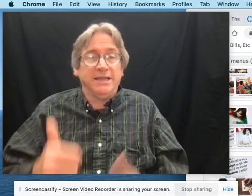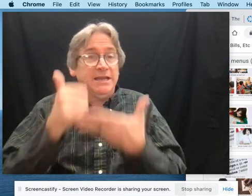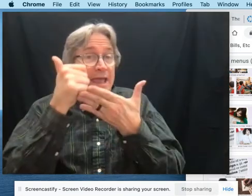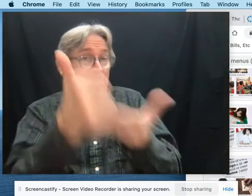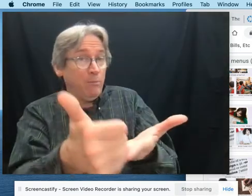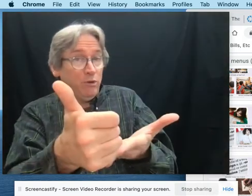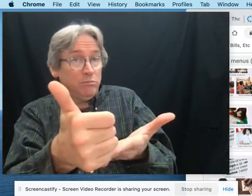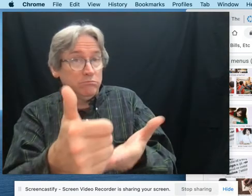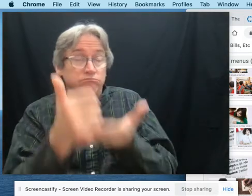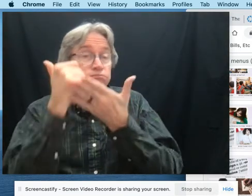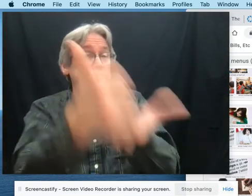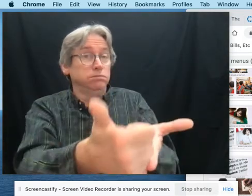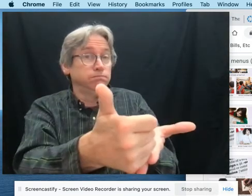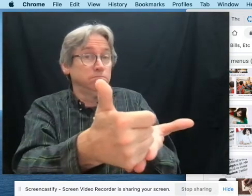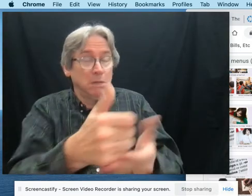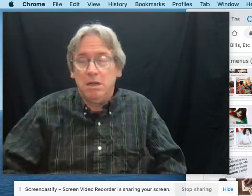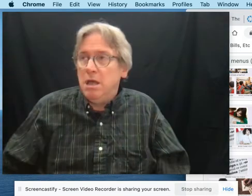I could help you.